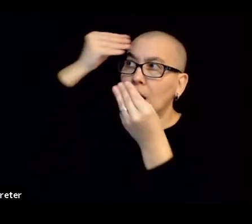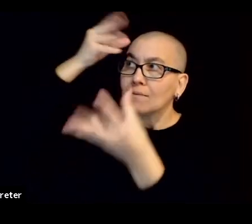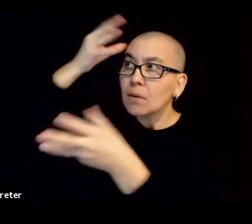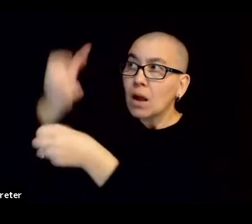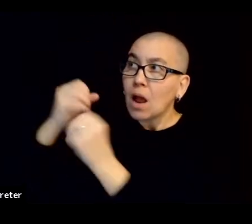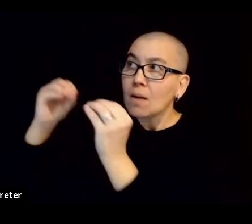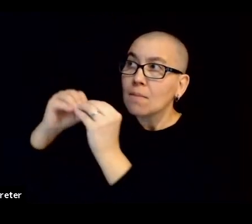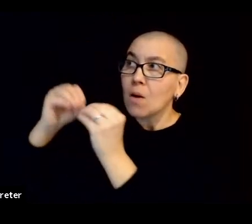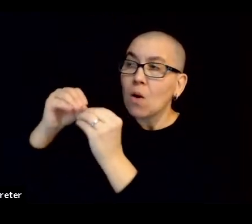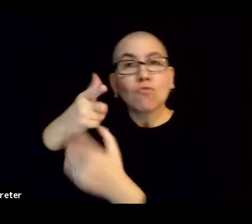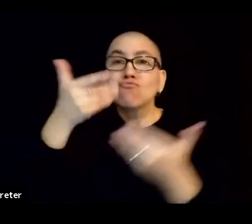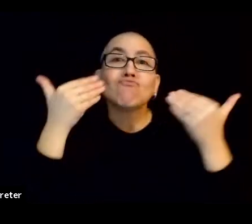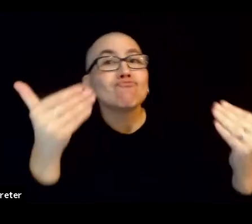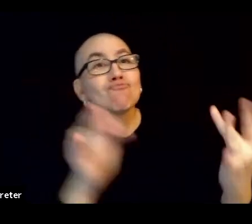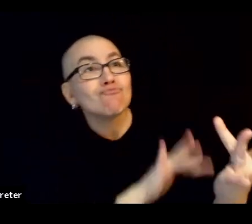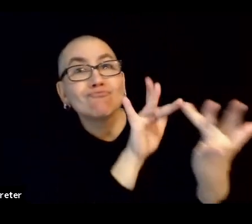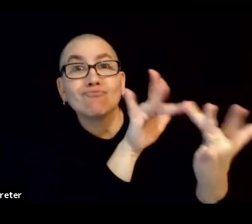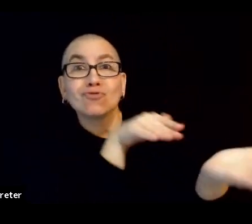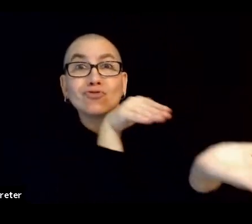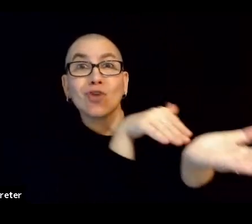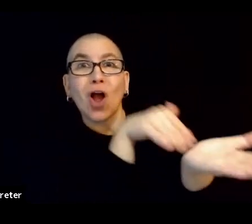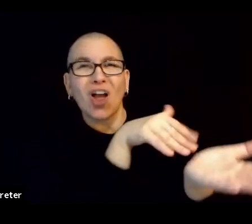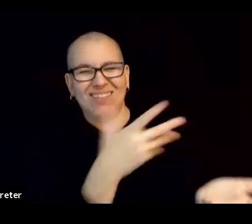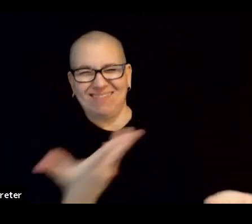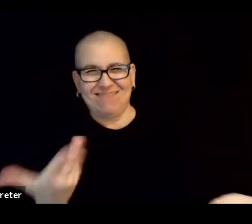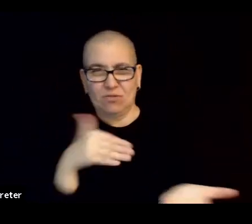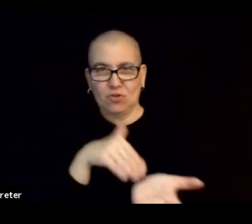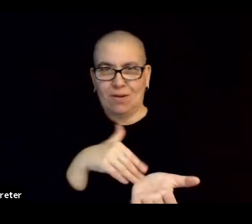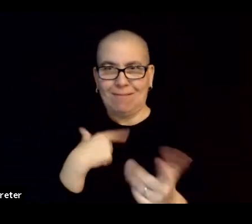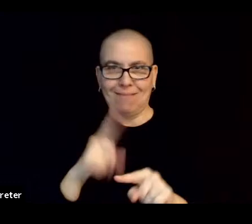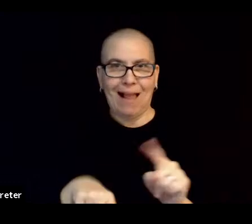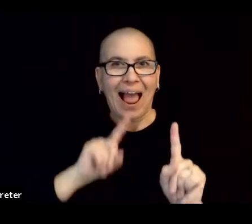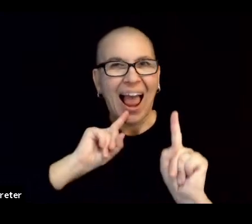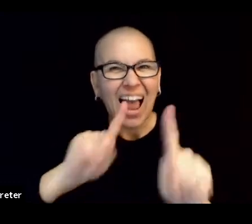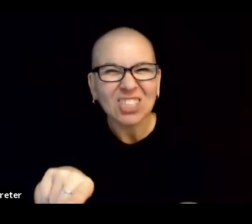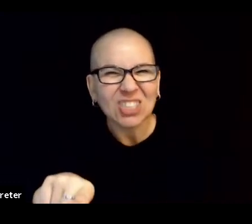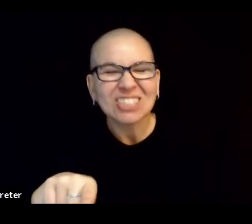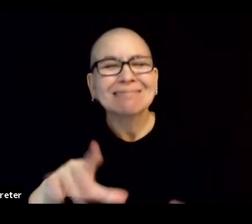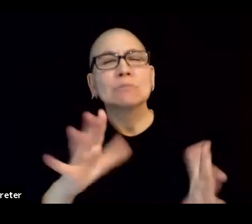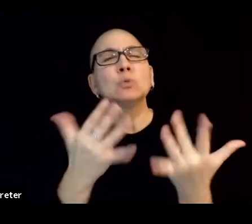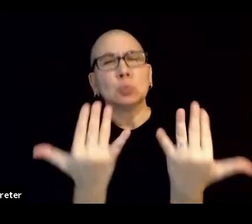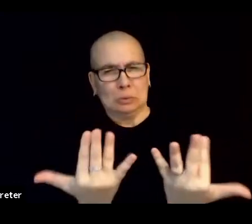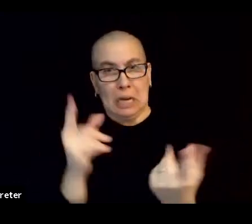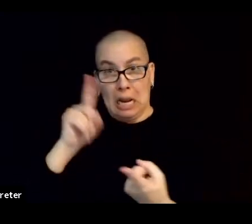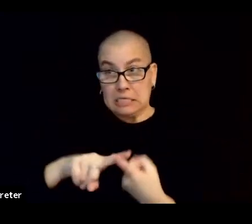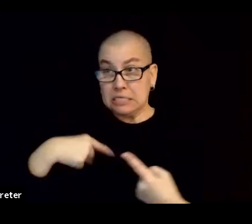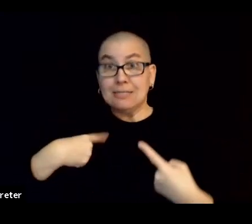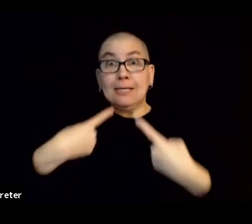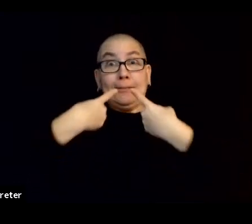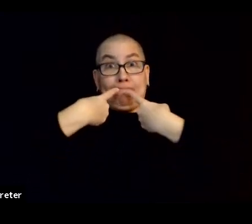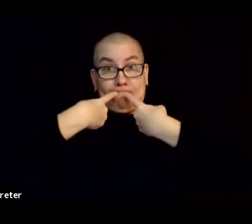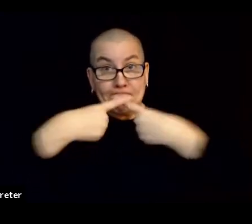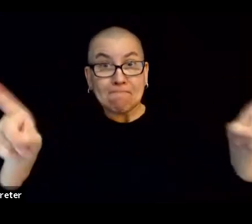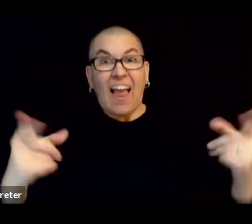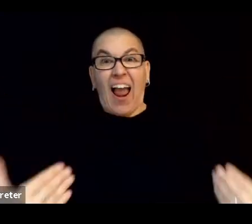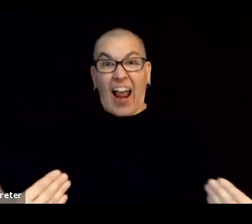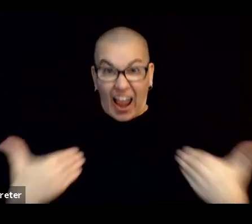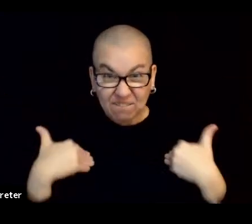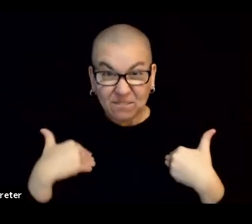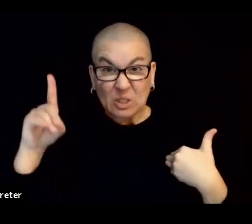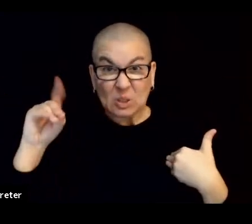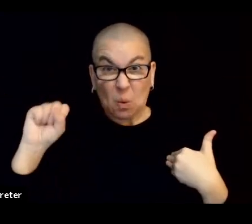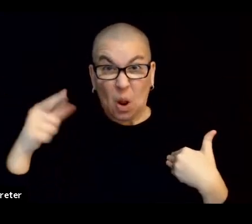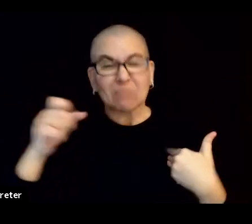large supply of vaccine to do that. So if you're a Minnesotan 65 or older who's eligible to receive a